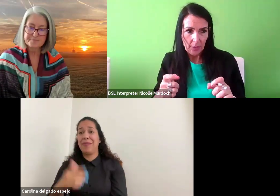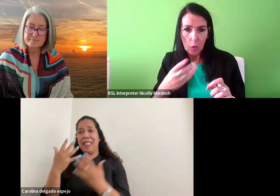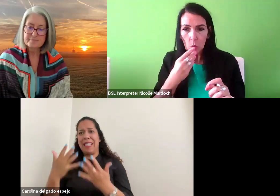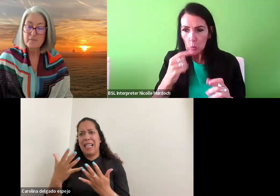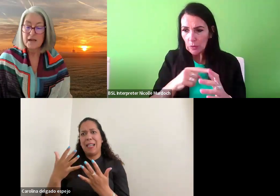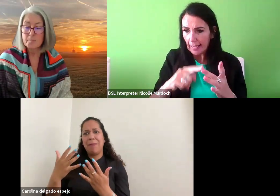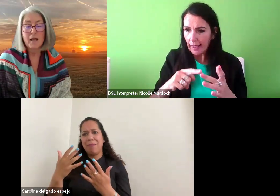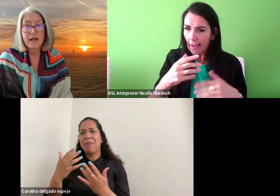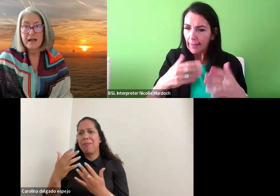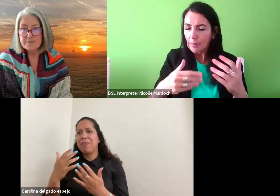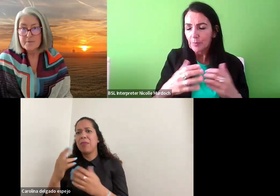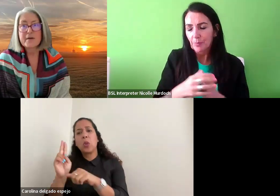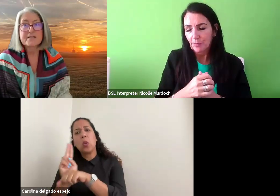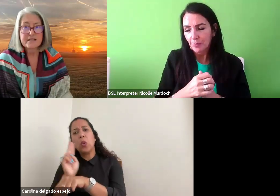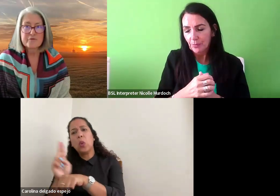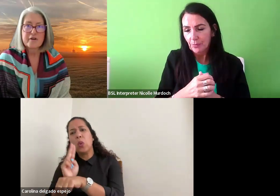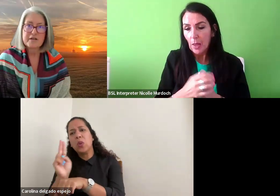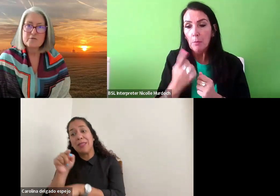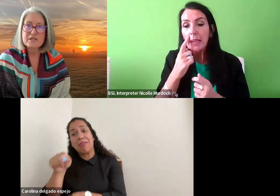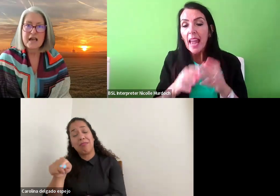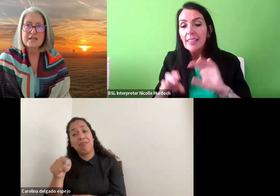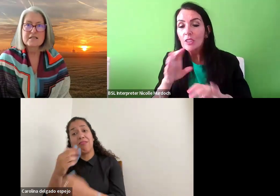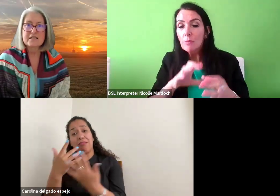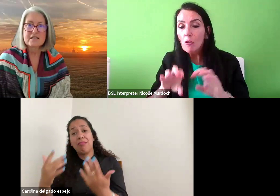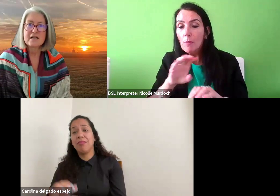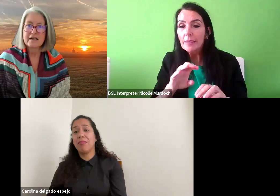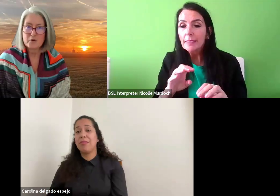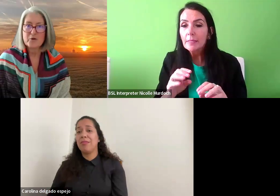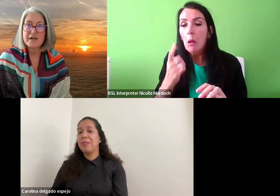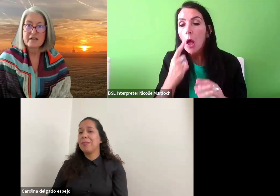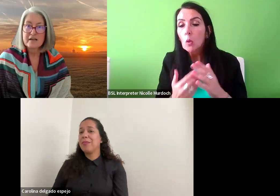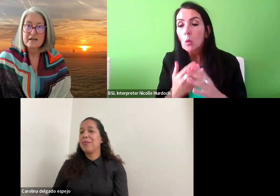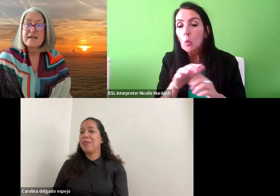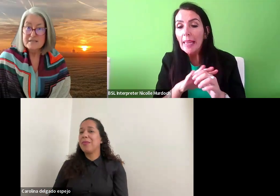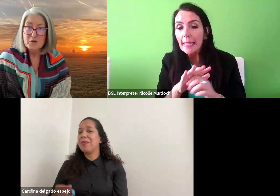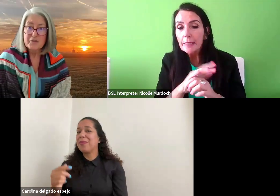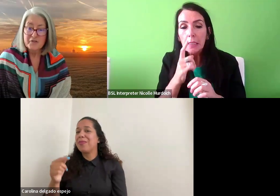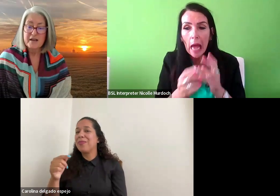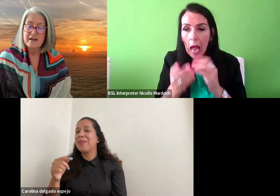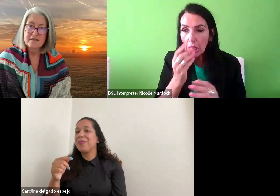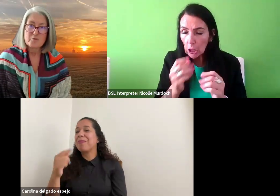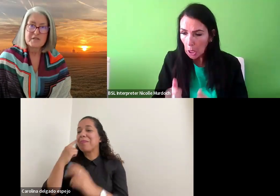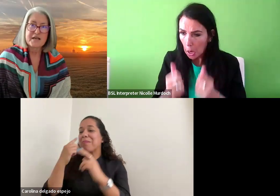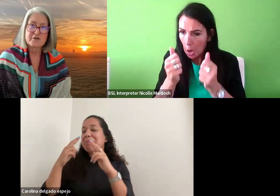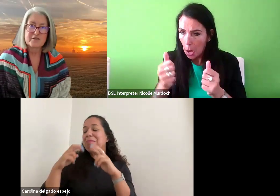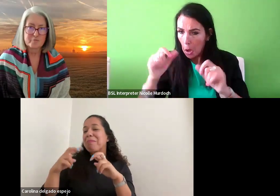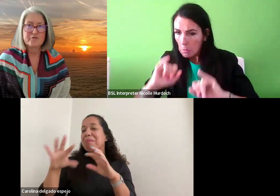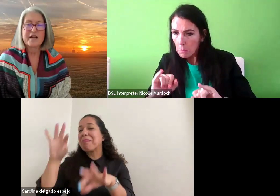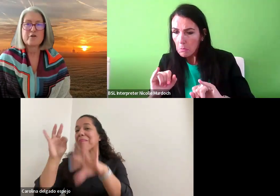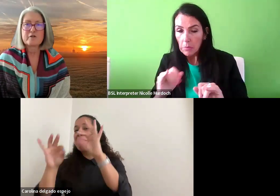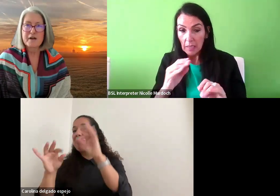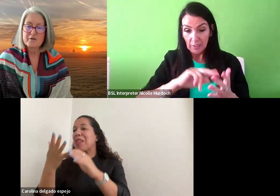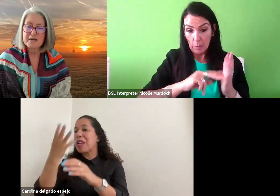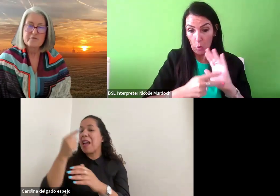that. And experimenting and finding use cases and learning is a good thing. And some organizations have